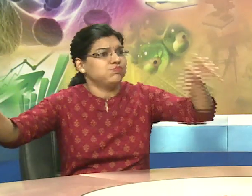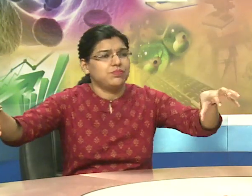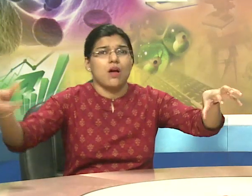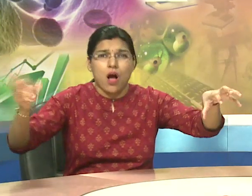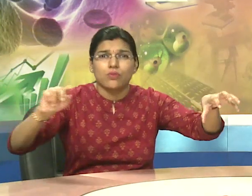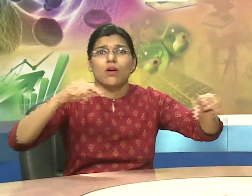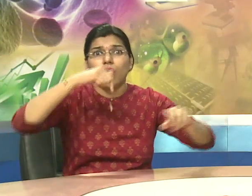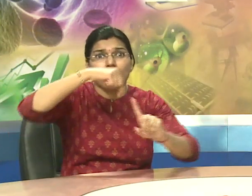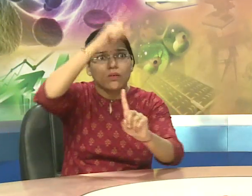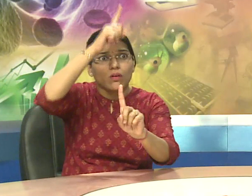seller.